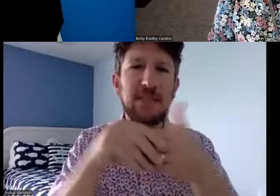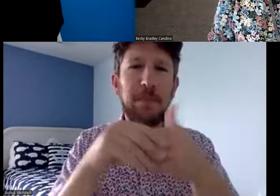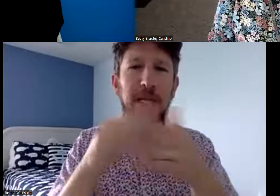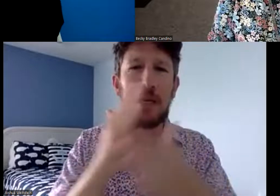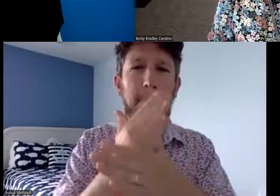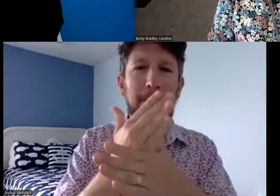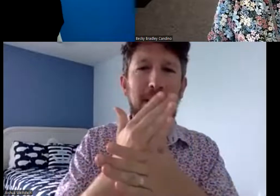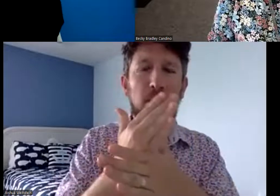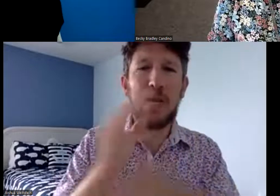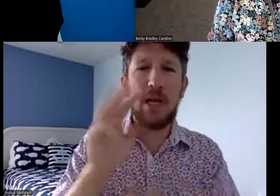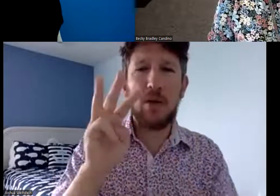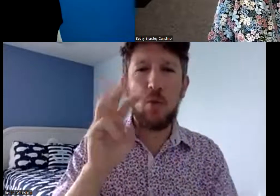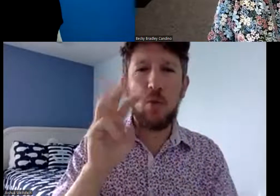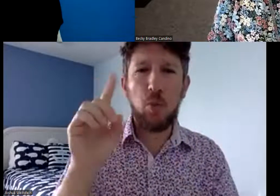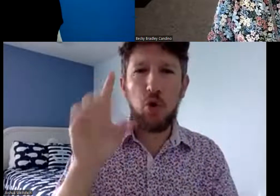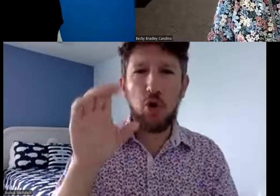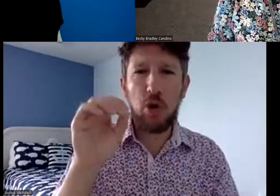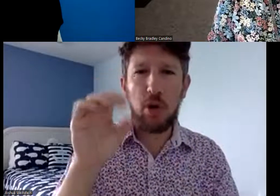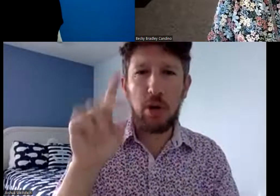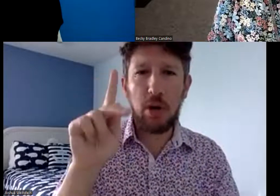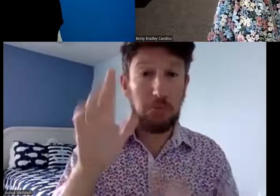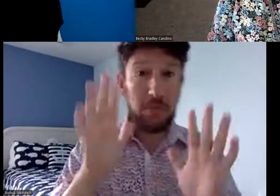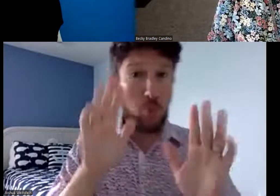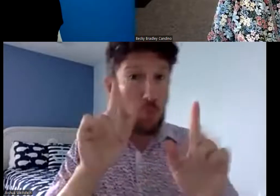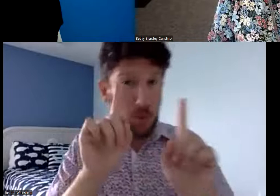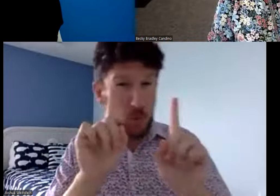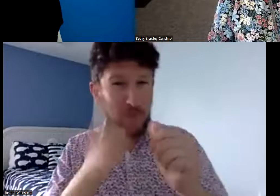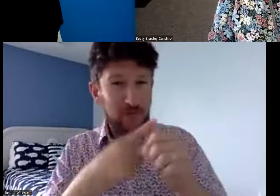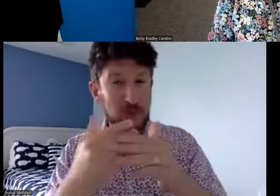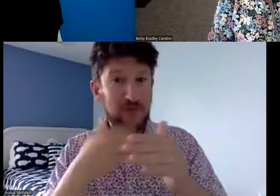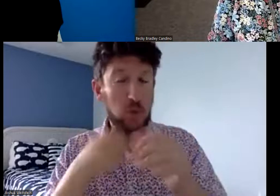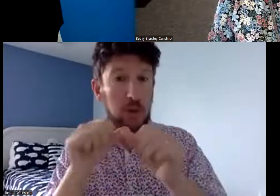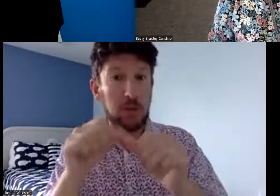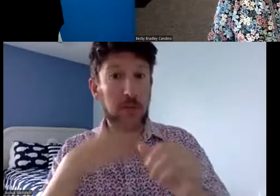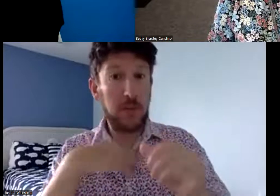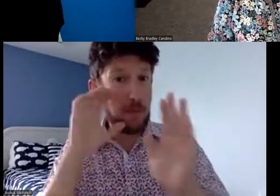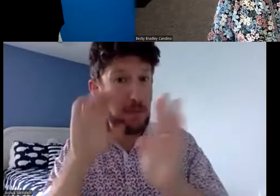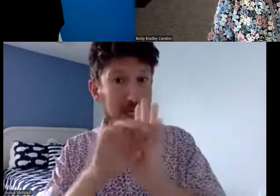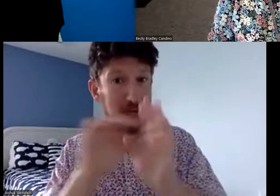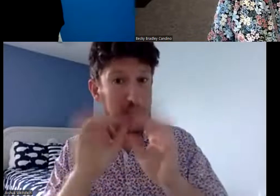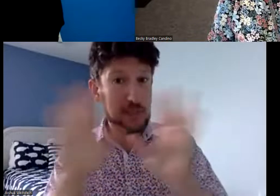That's another good one in terms of flexibility between the Woodcock.